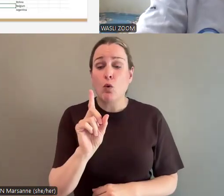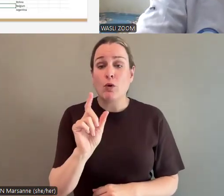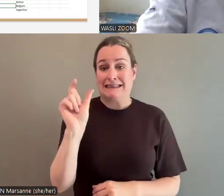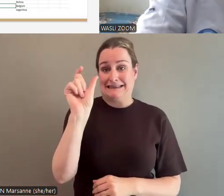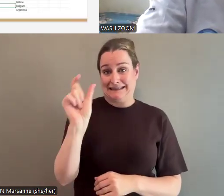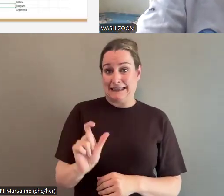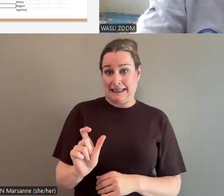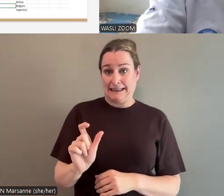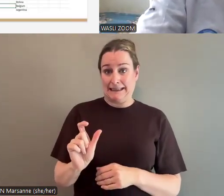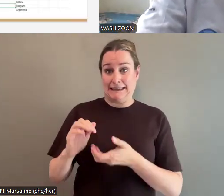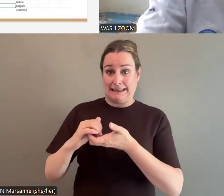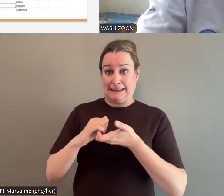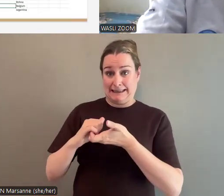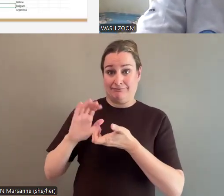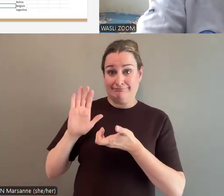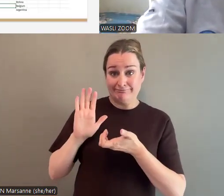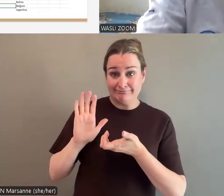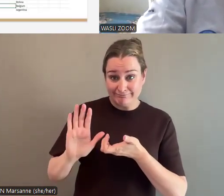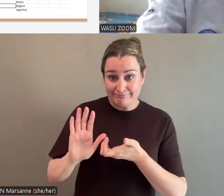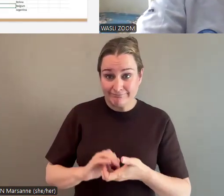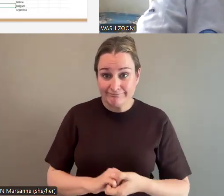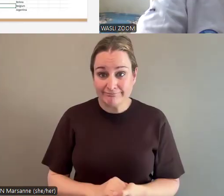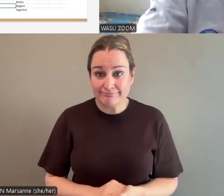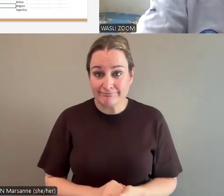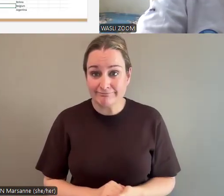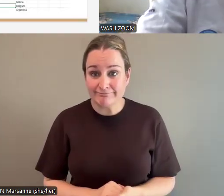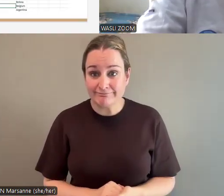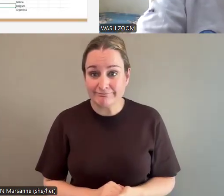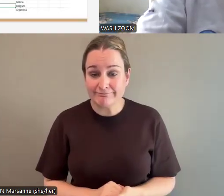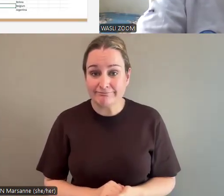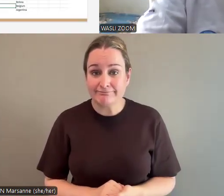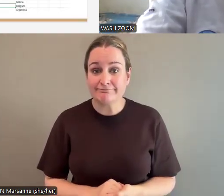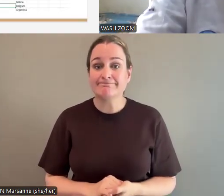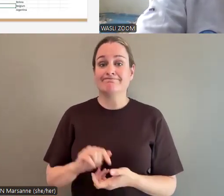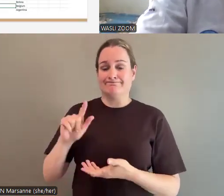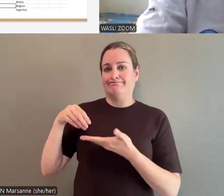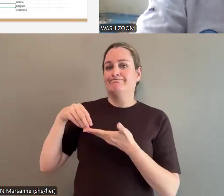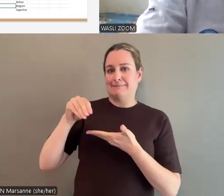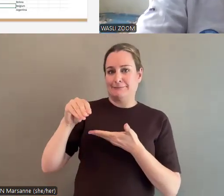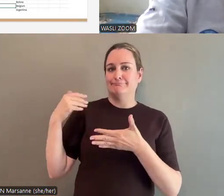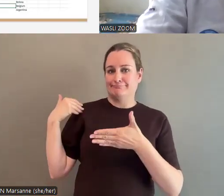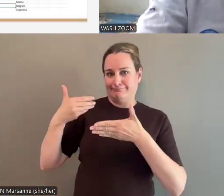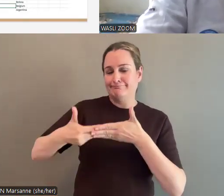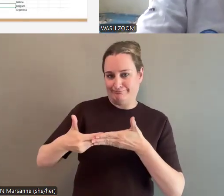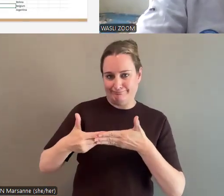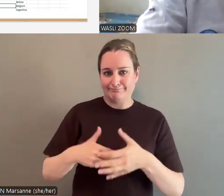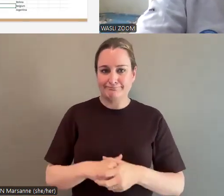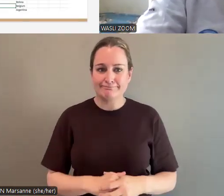Italian Association of Sign Language Interpreters. They have paid their dues up to